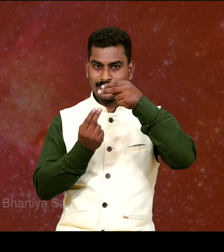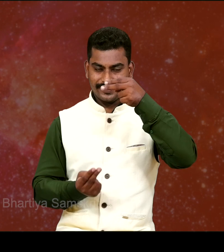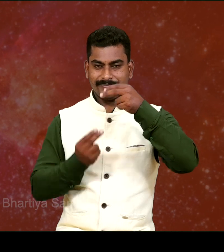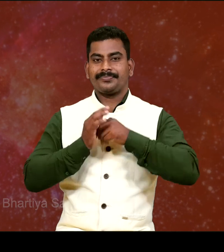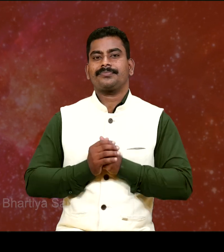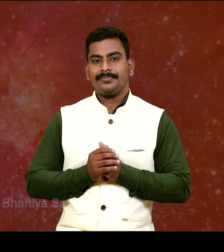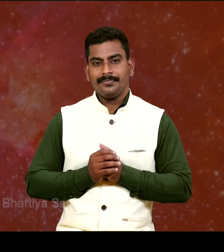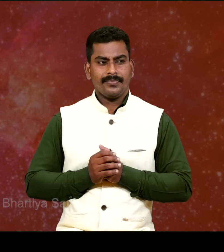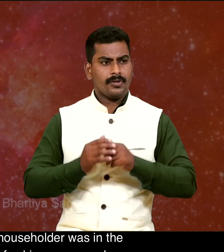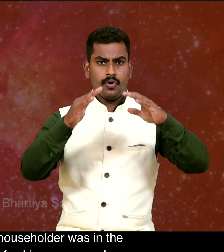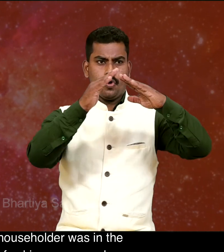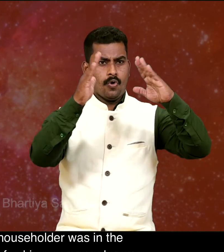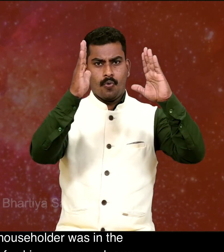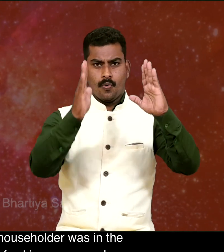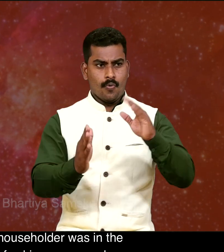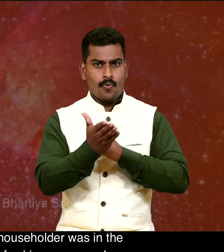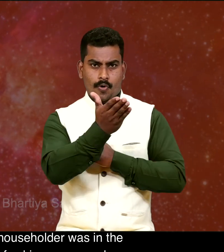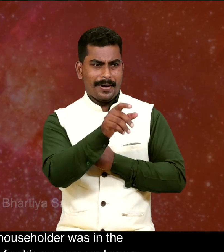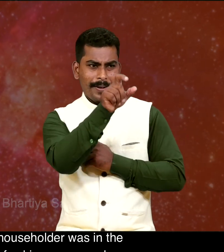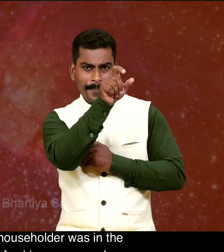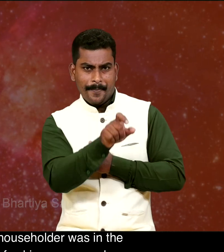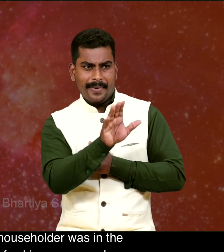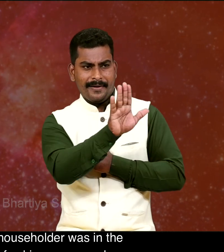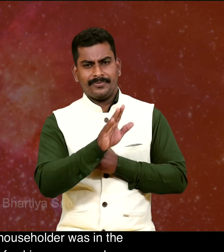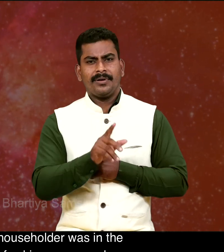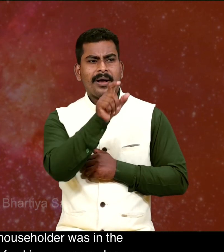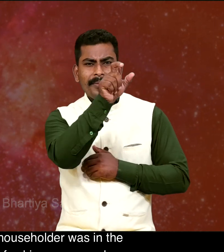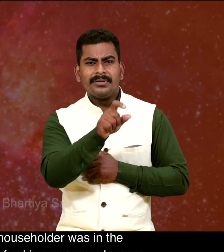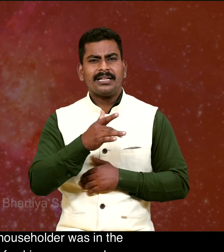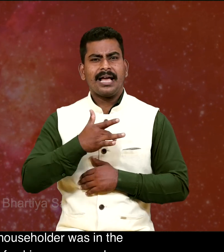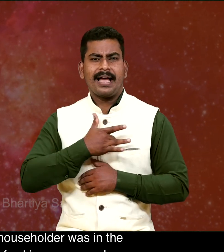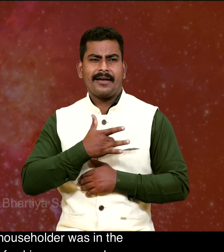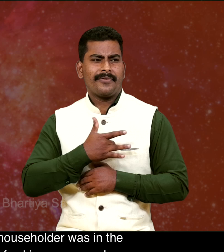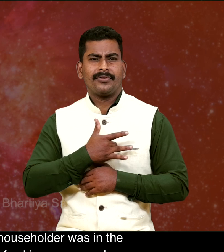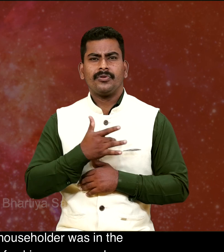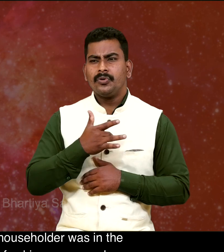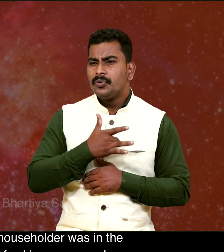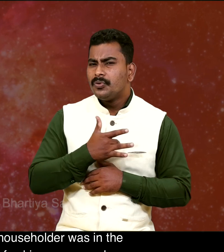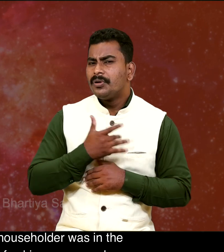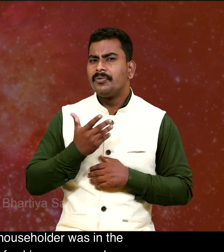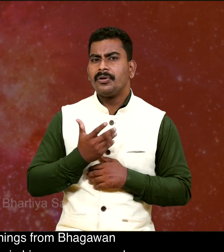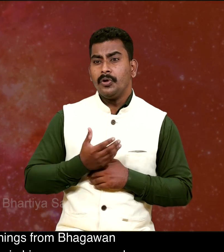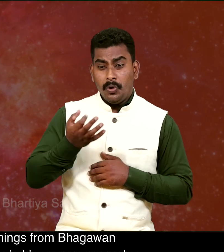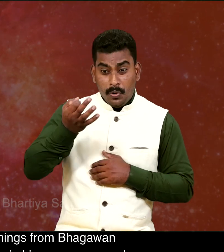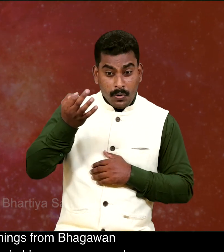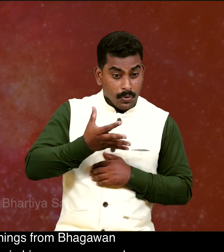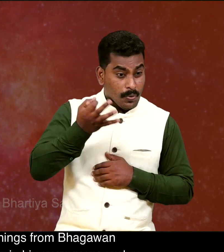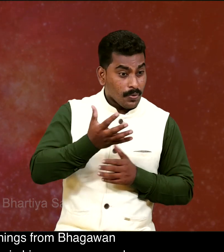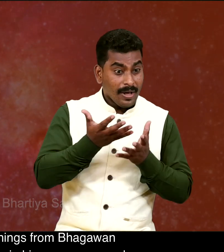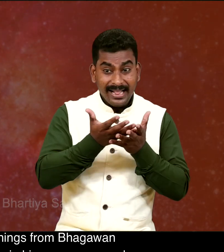A householder was in the habit of asking newer and newer things from Bhagavan